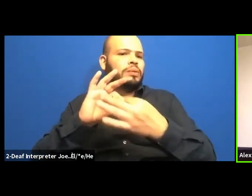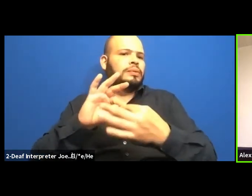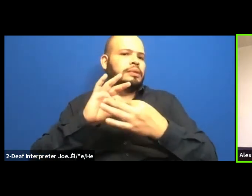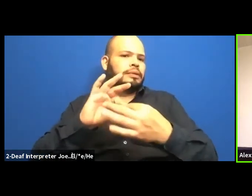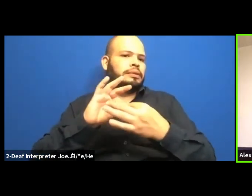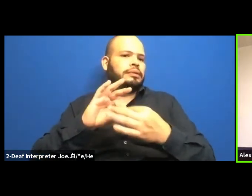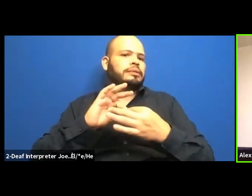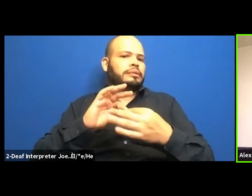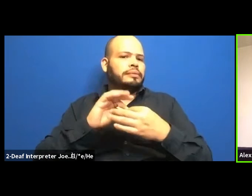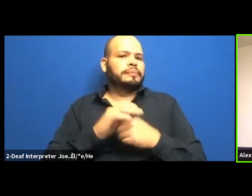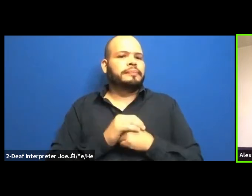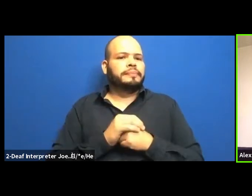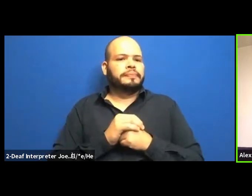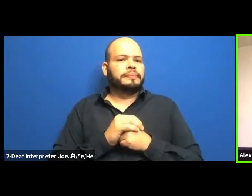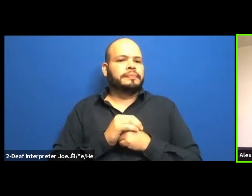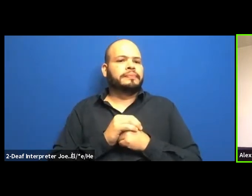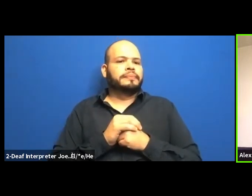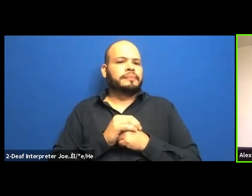For educators,